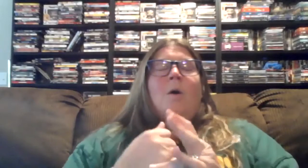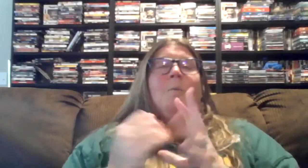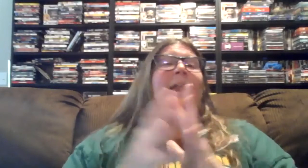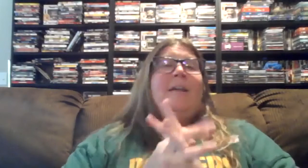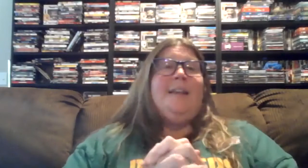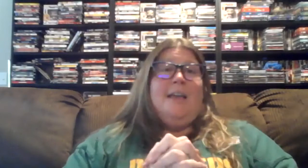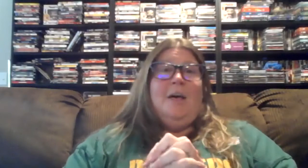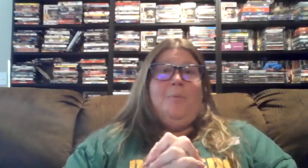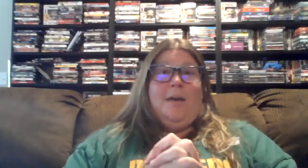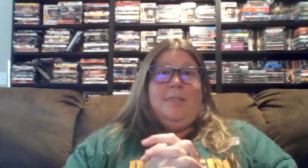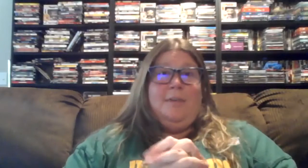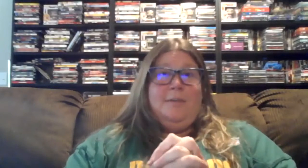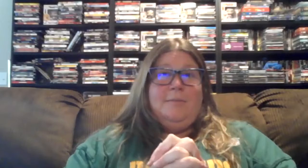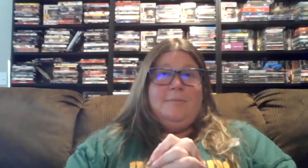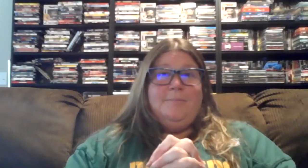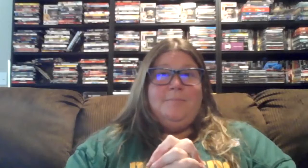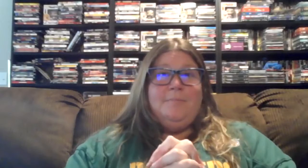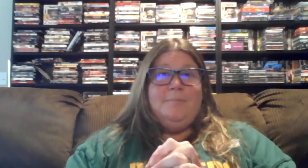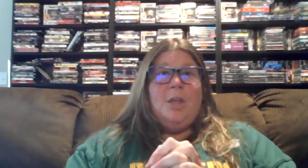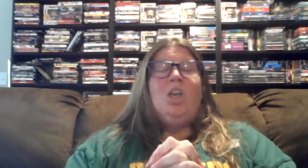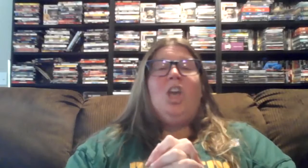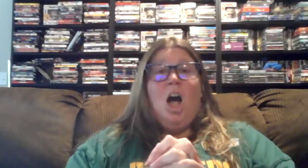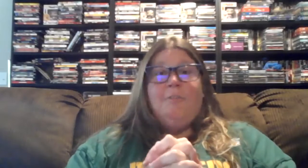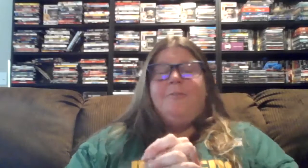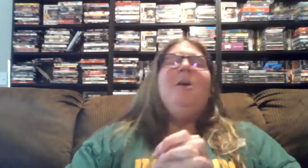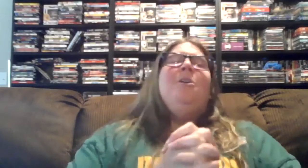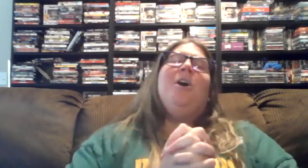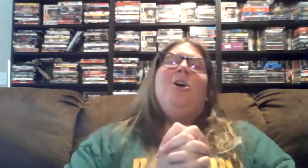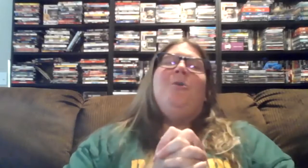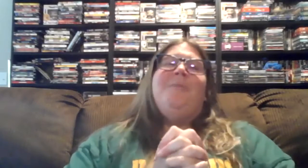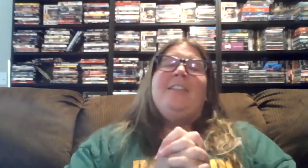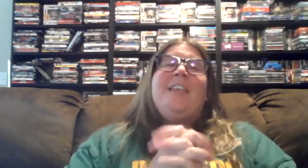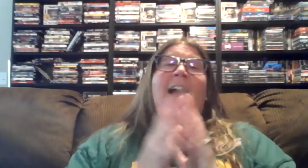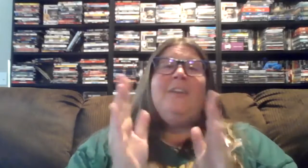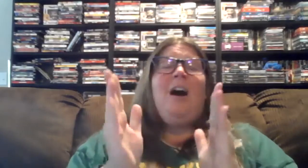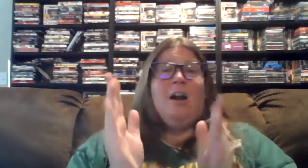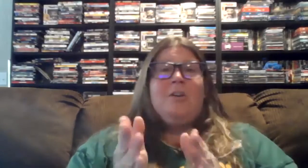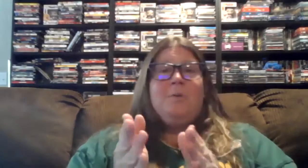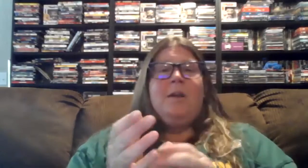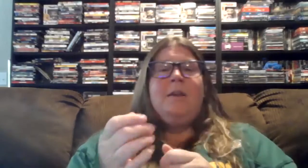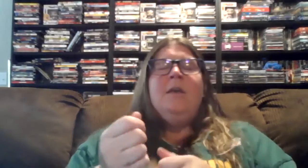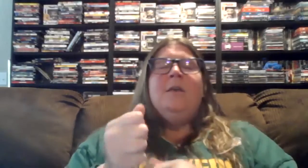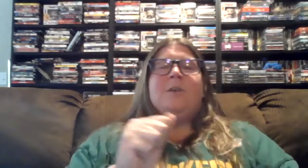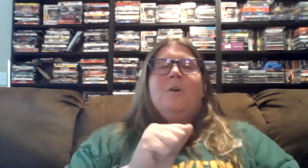What else can I help with? Golf. Golf. So that's kind of a harder one. So